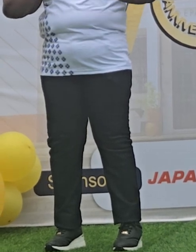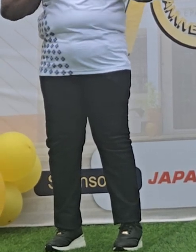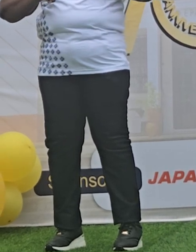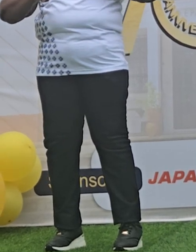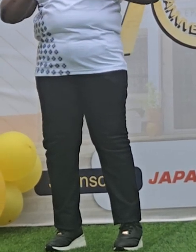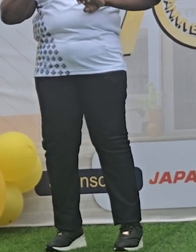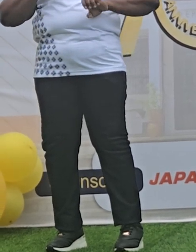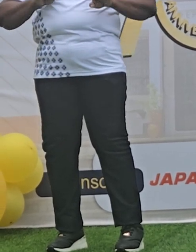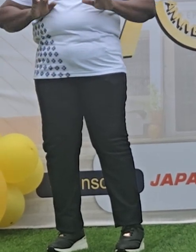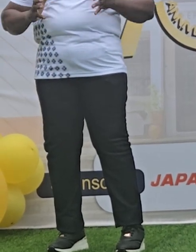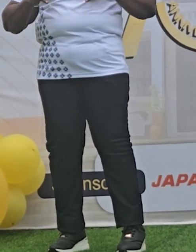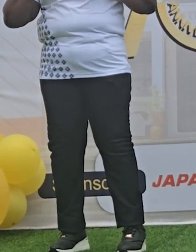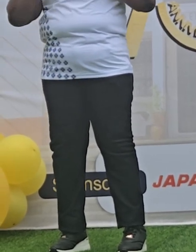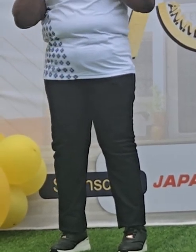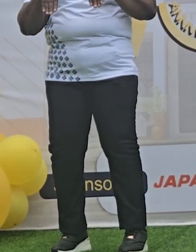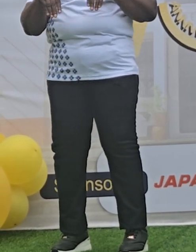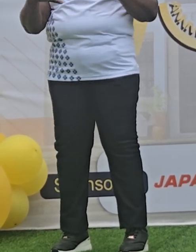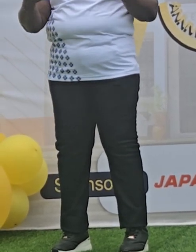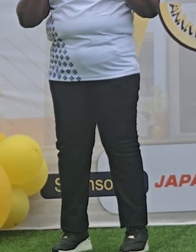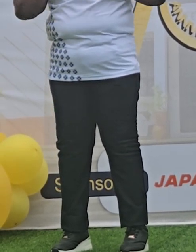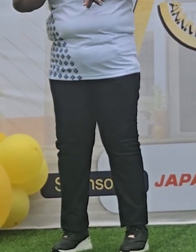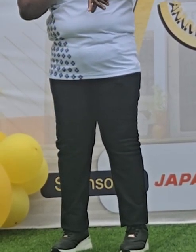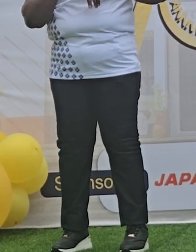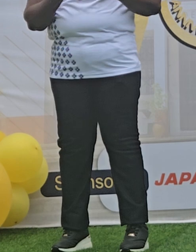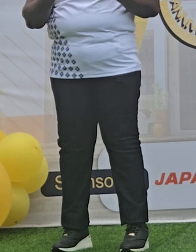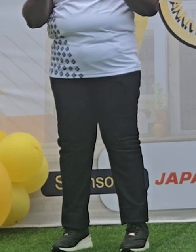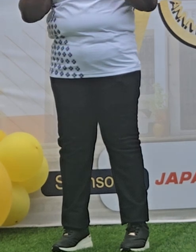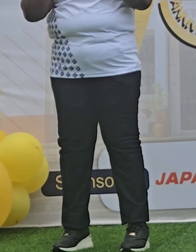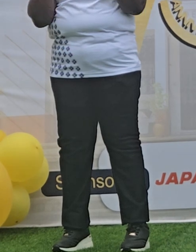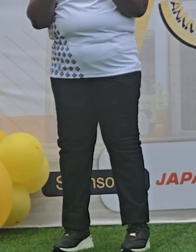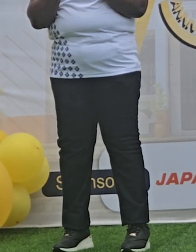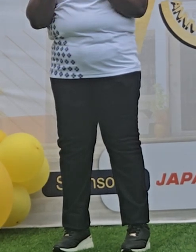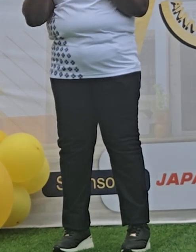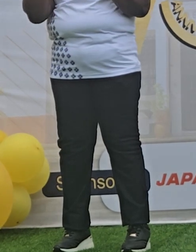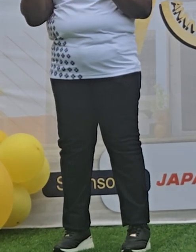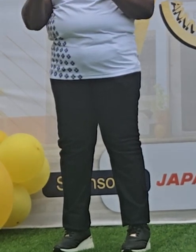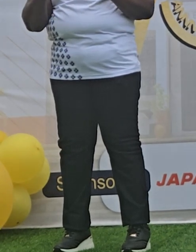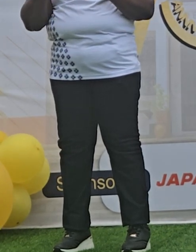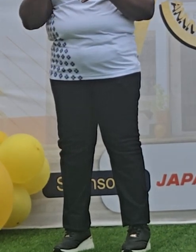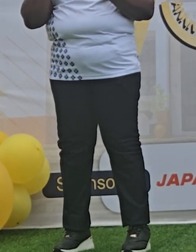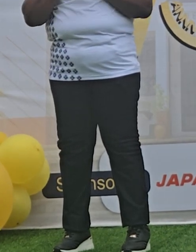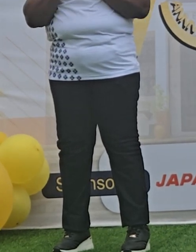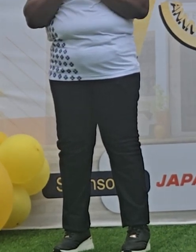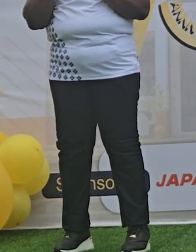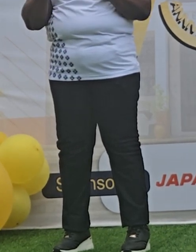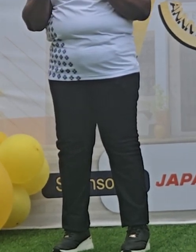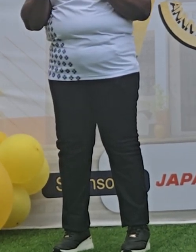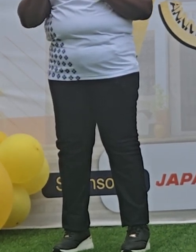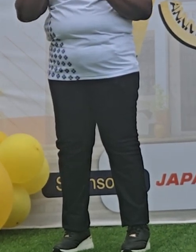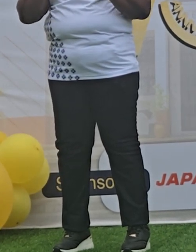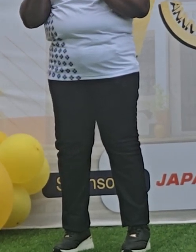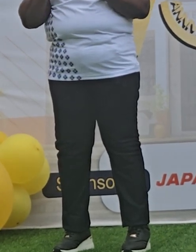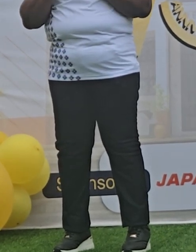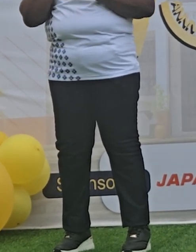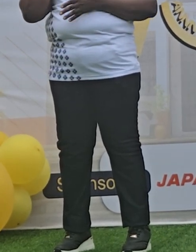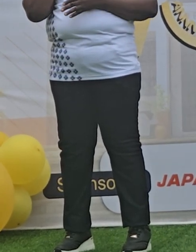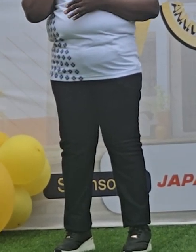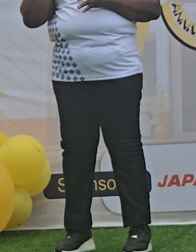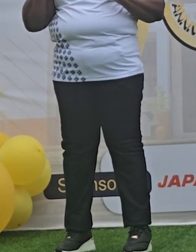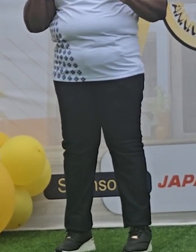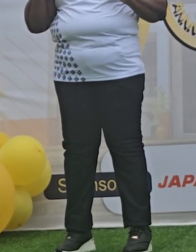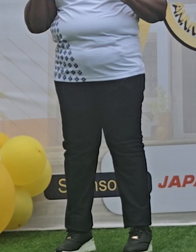that the department and the university had to indigenize. So with the indigenization,